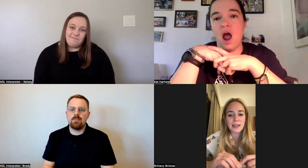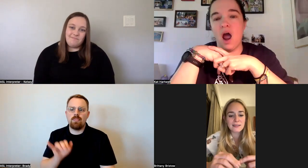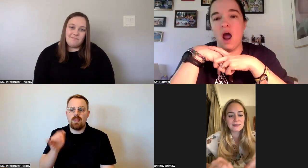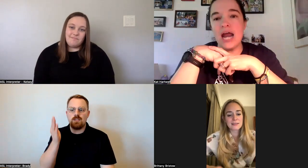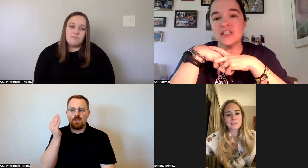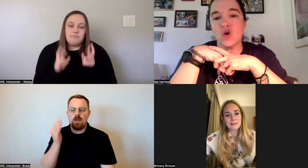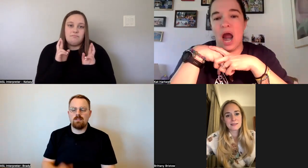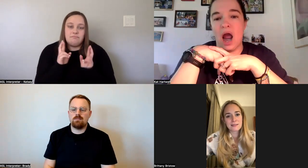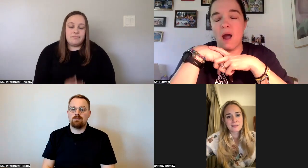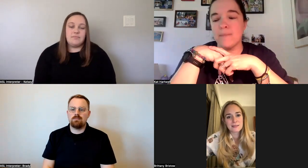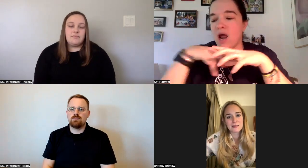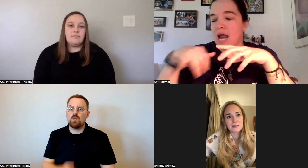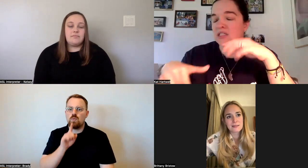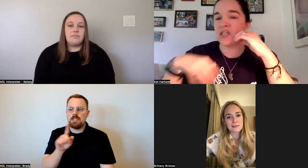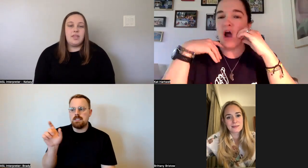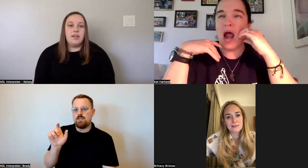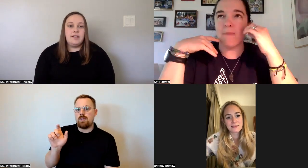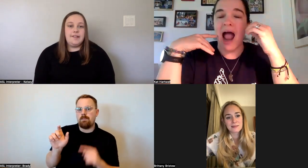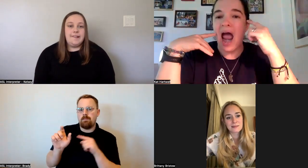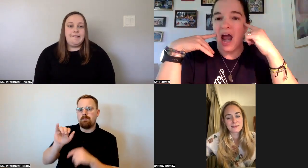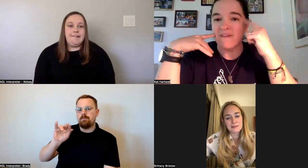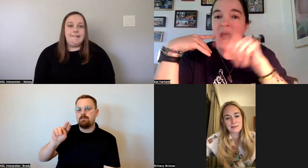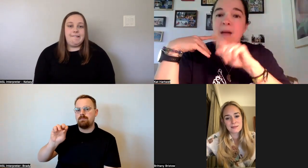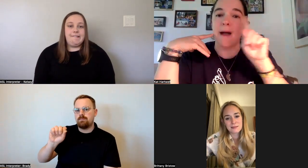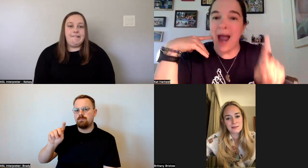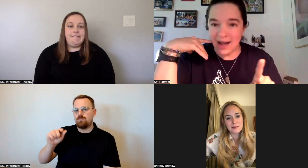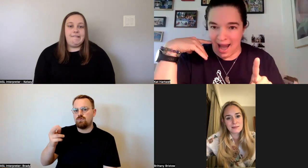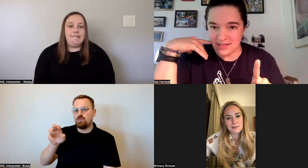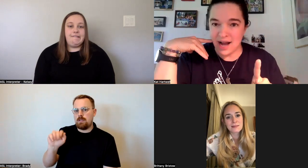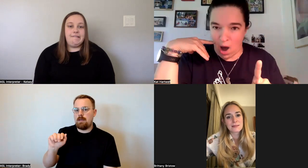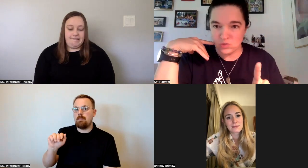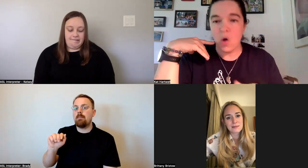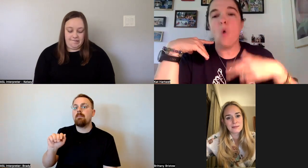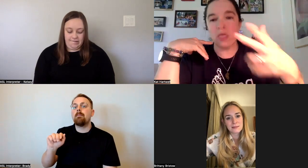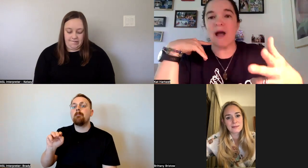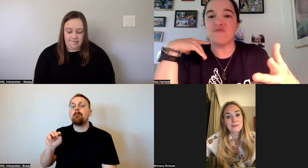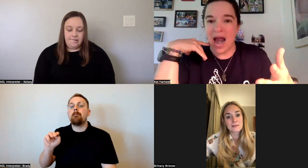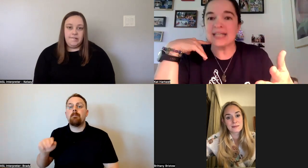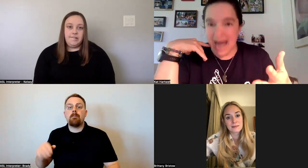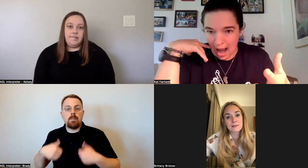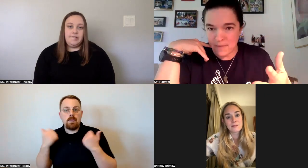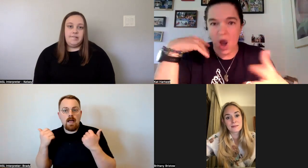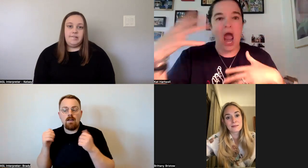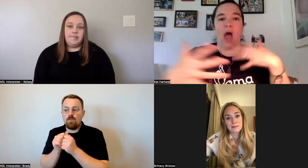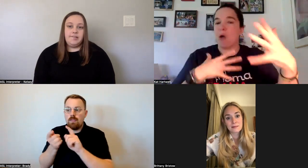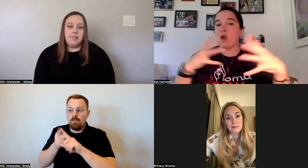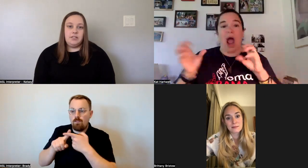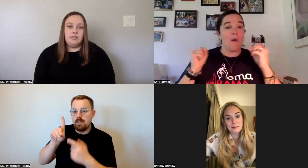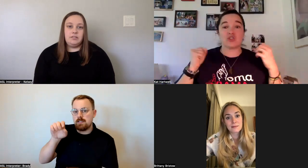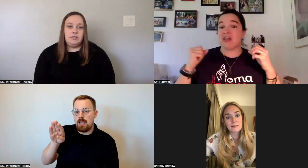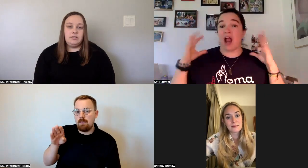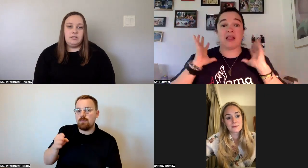find Instagram Live on my podcast account with my friend Deb.